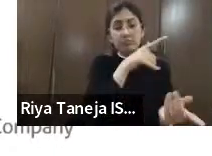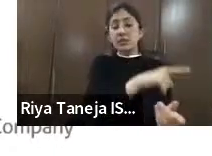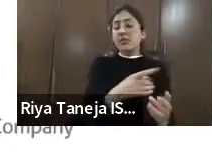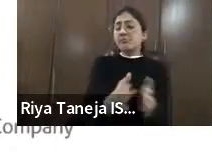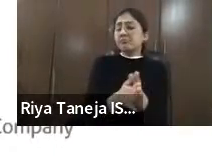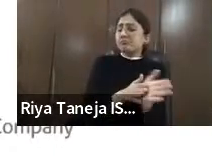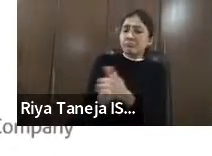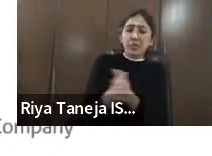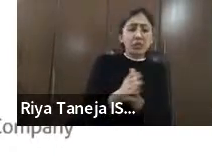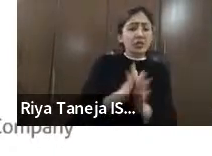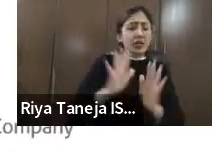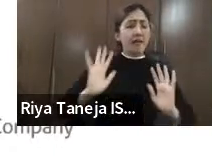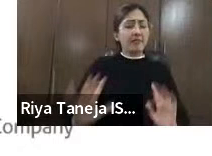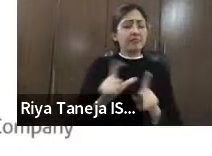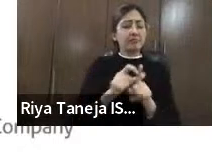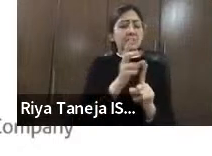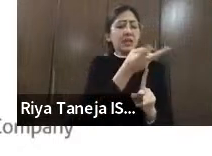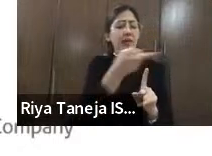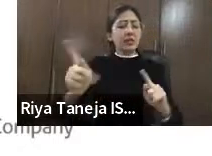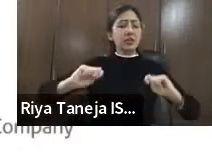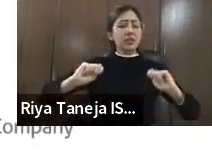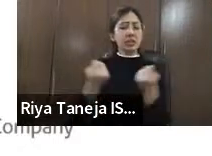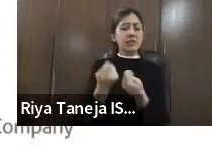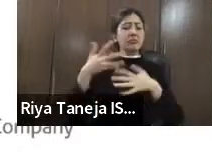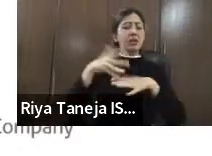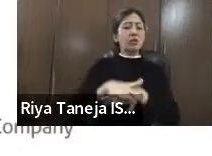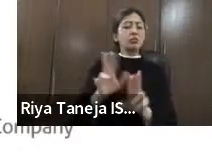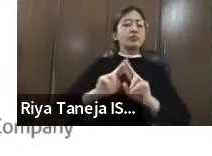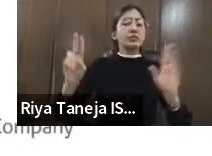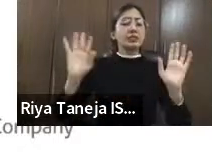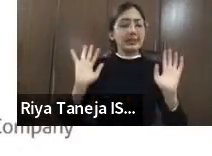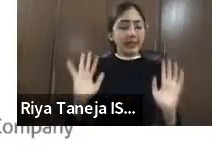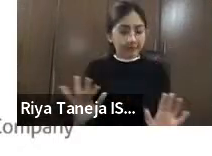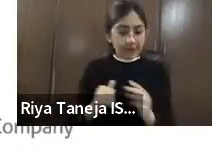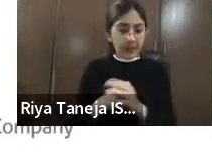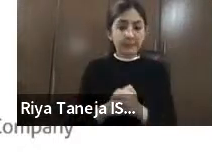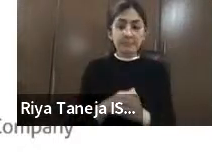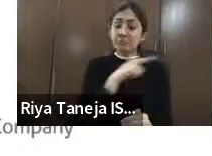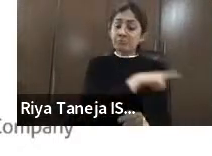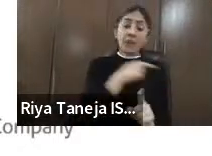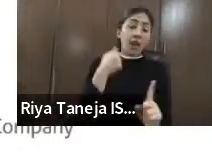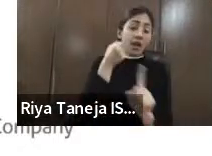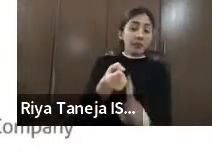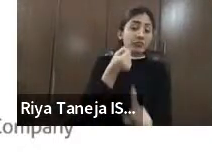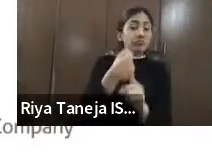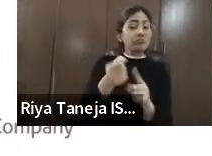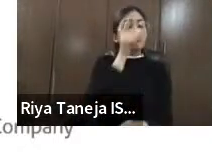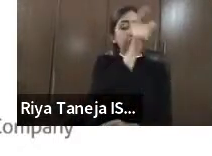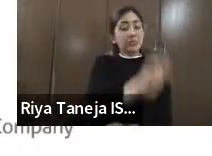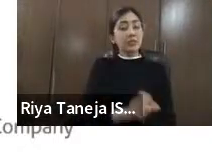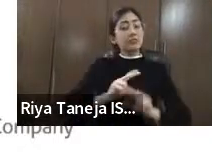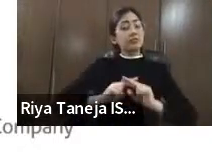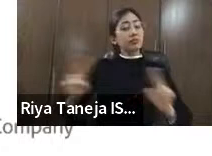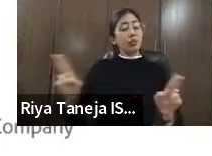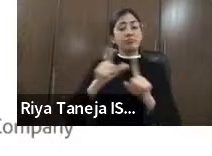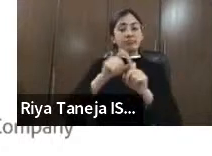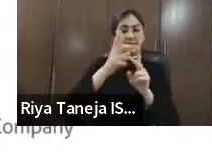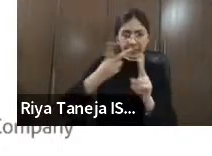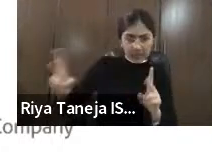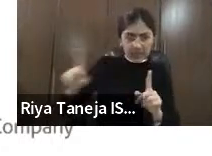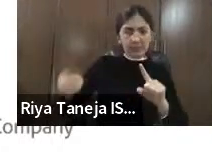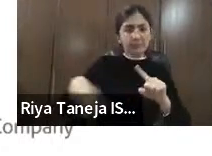diverse team at LSEG. She is an advocate of diversity and inclusion and is involved